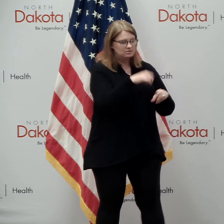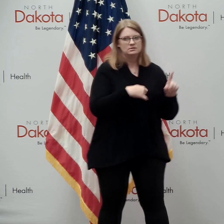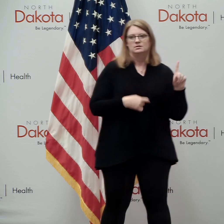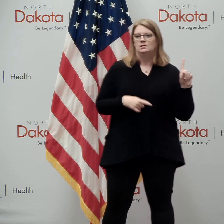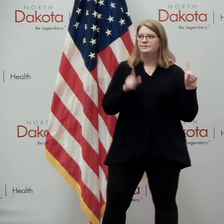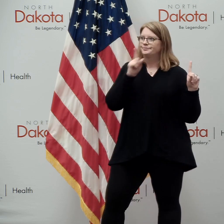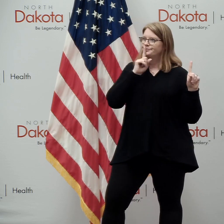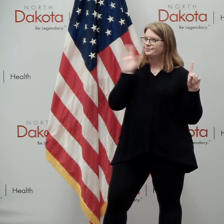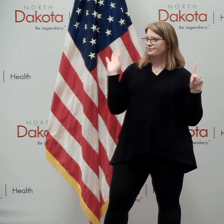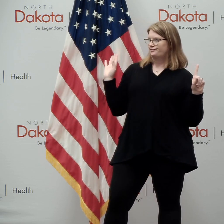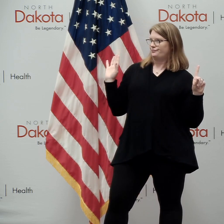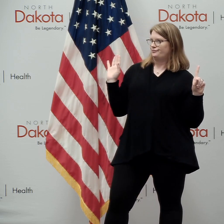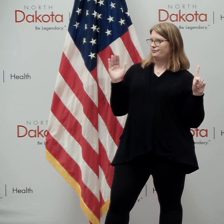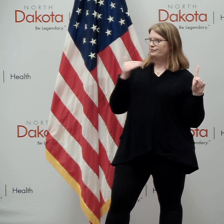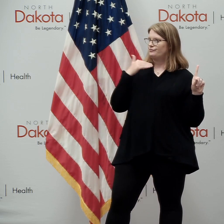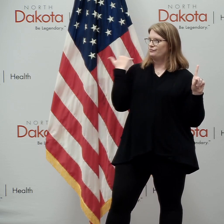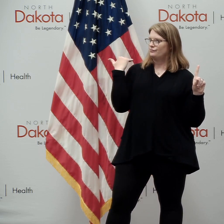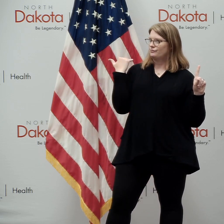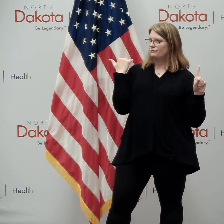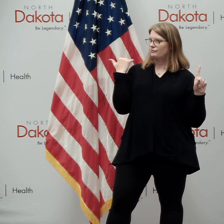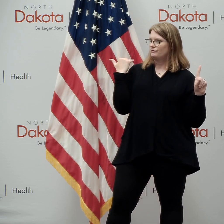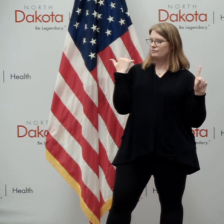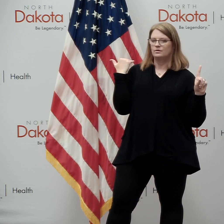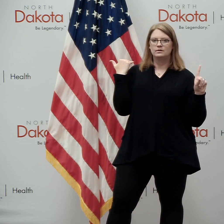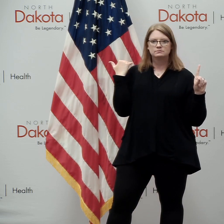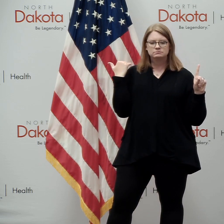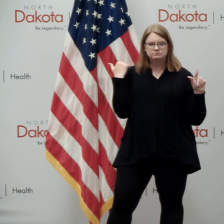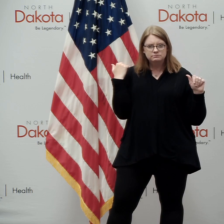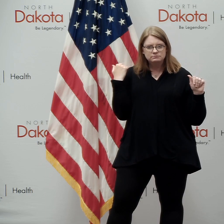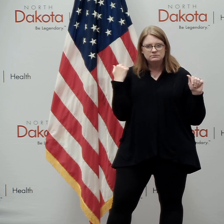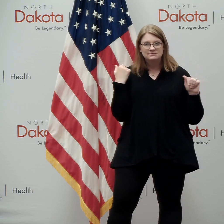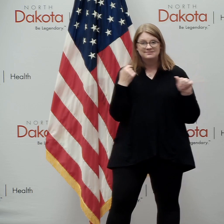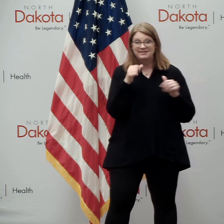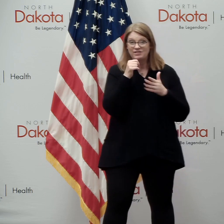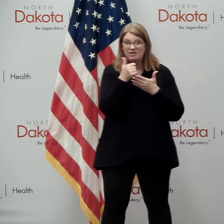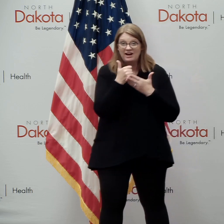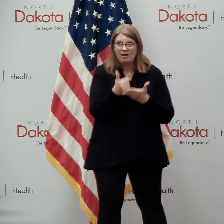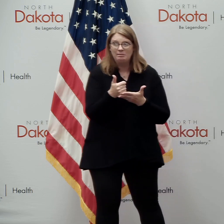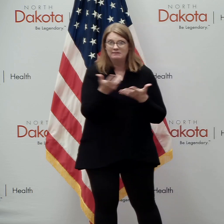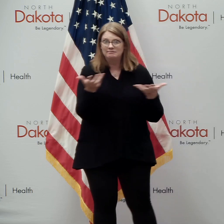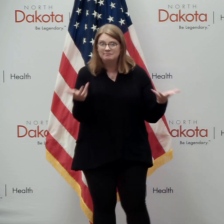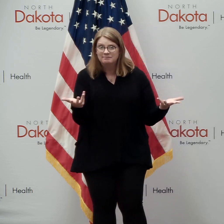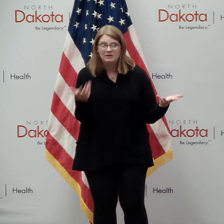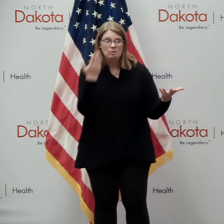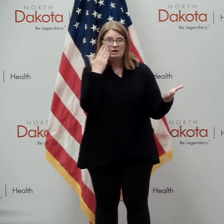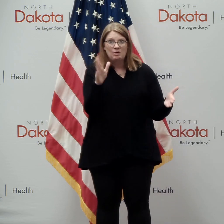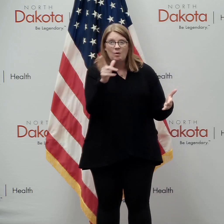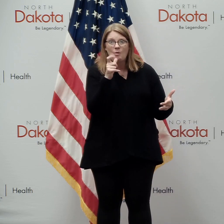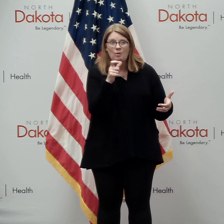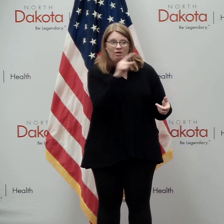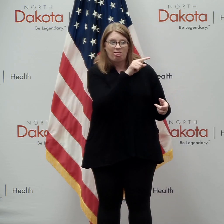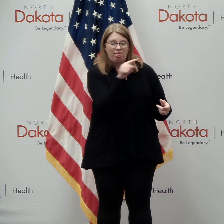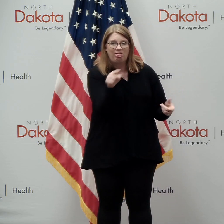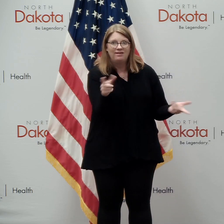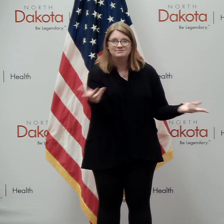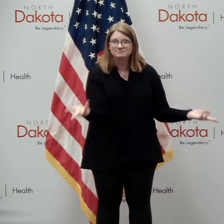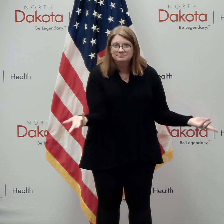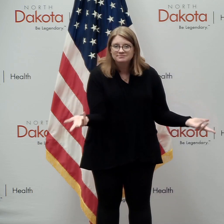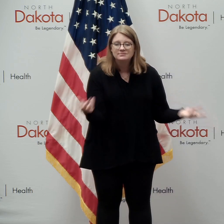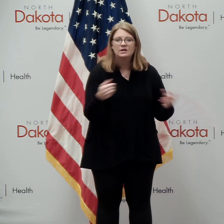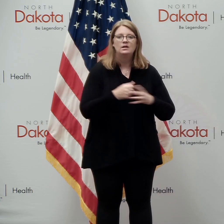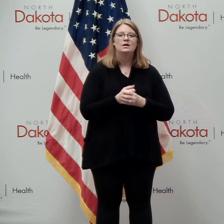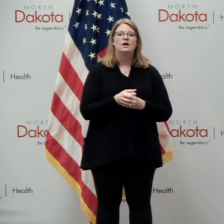quarantine, then we're going to continue to see the spread. And from the mathematical standpoint, I mean, we haven't talked a lot about it here, but talk